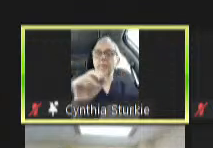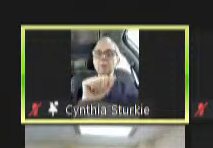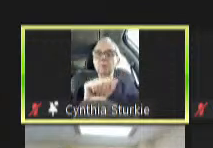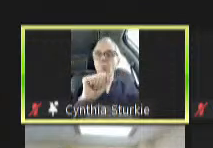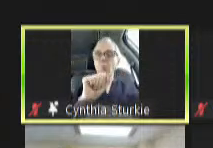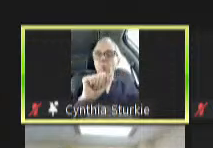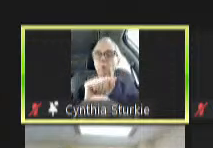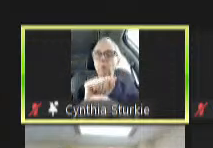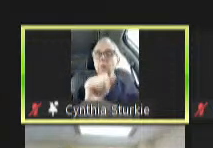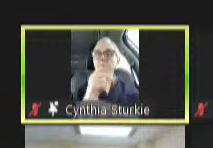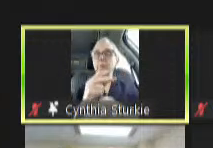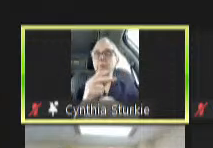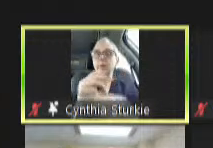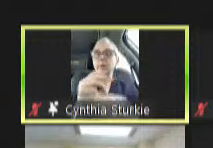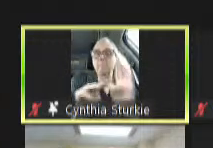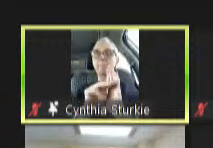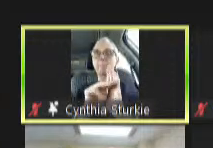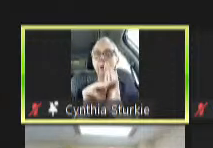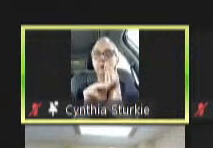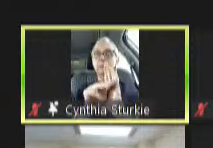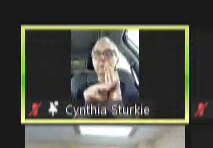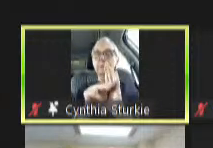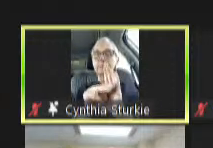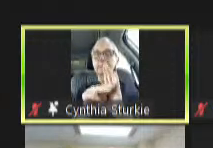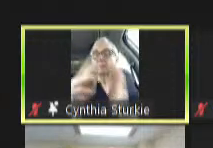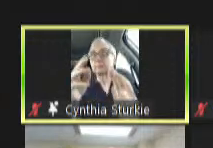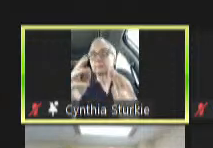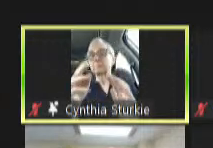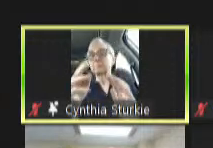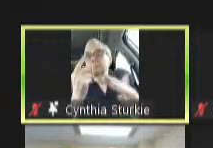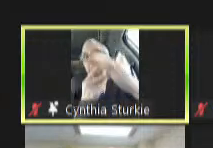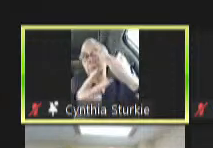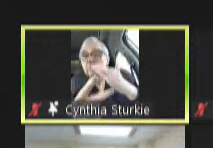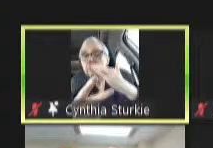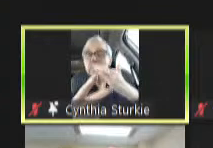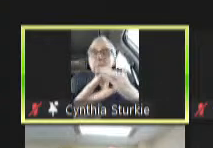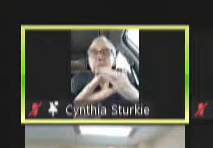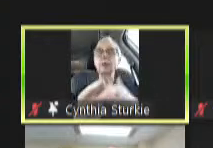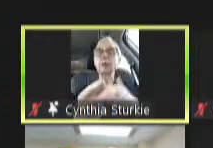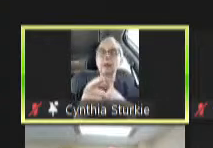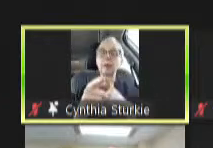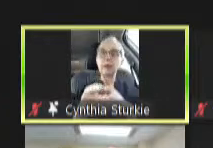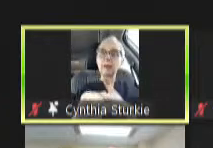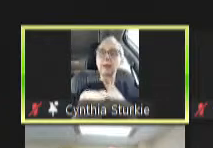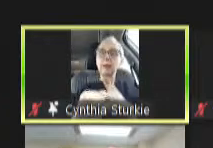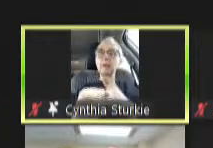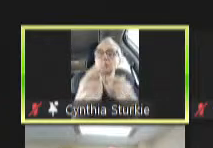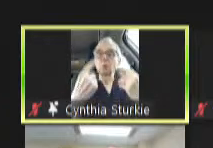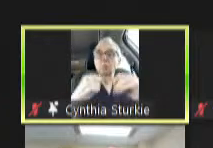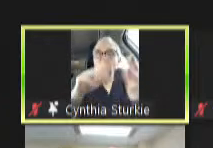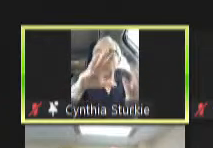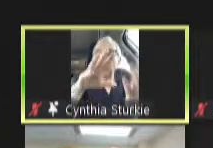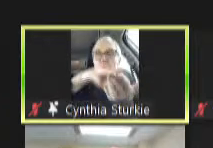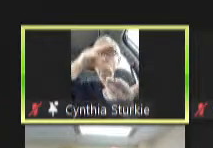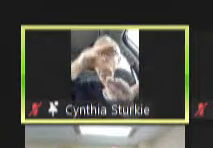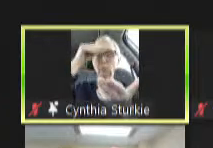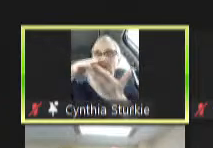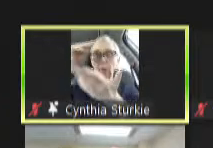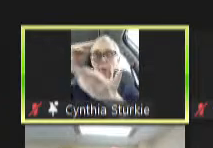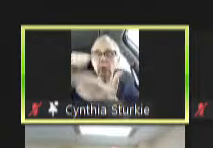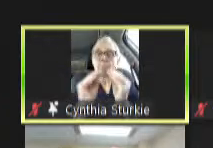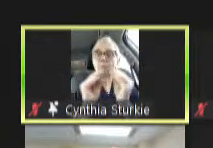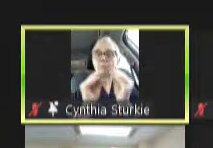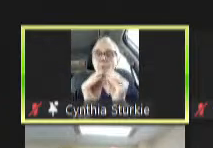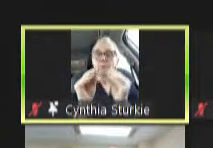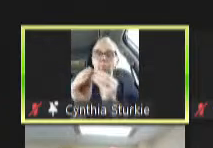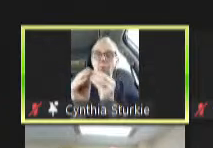varying the potential infectiousness or severity of the Omicron variant as we're trying to learn more and more about it through various